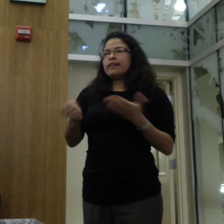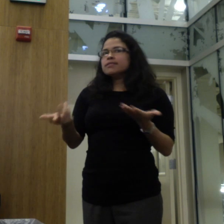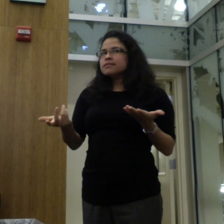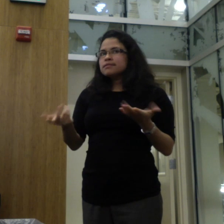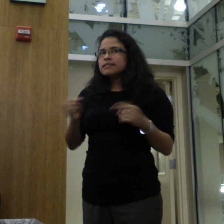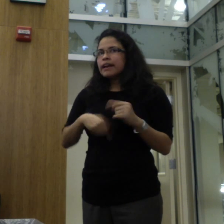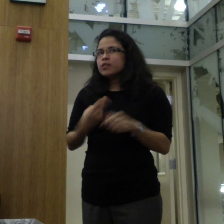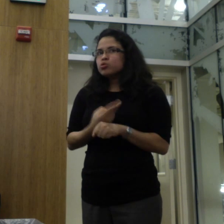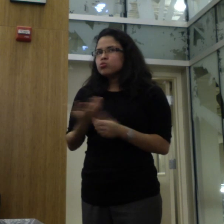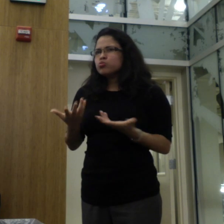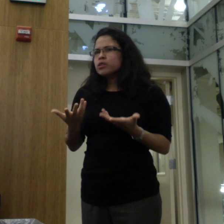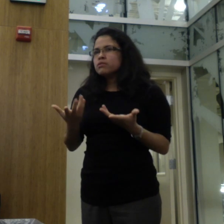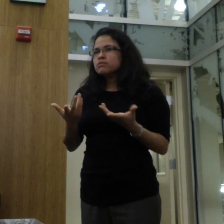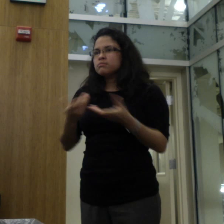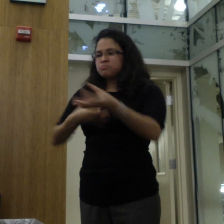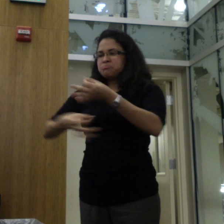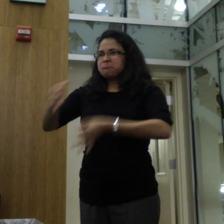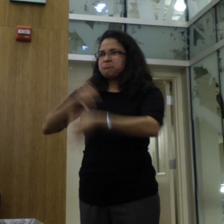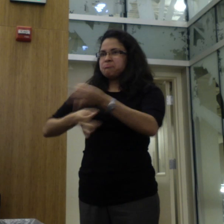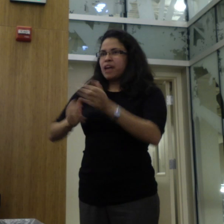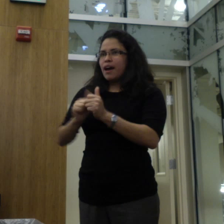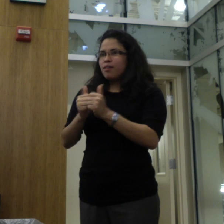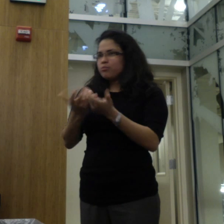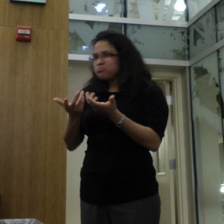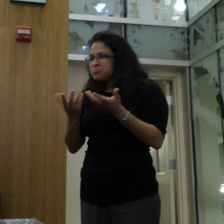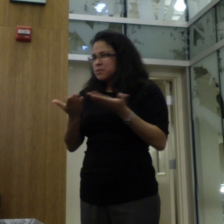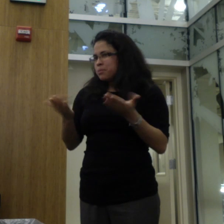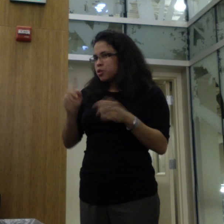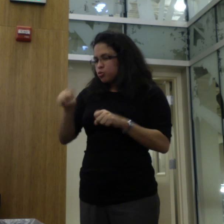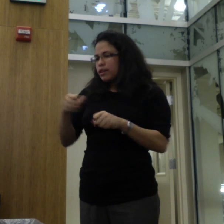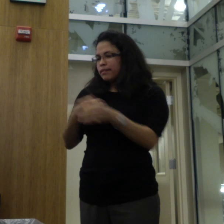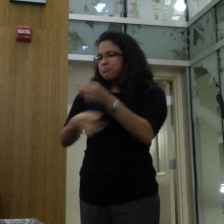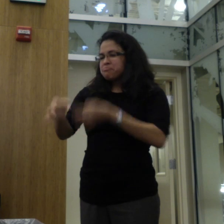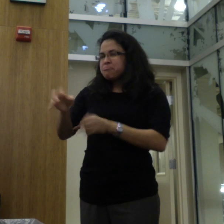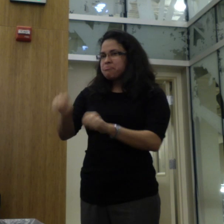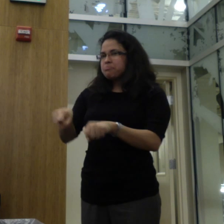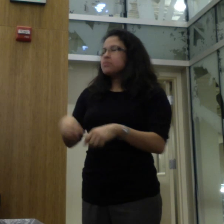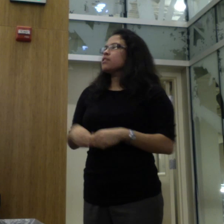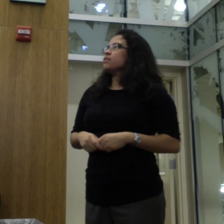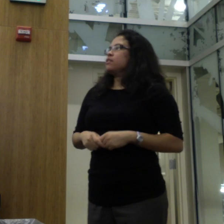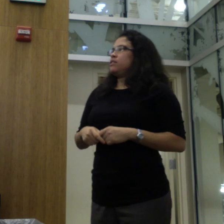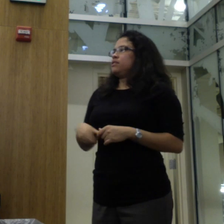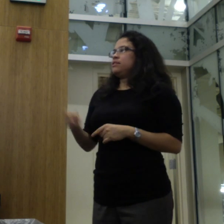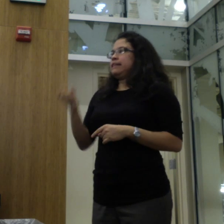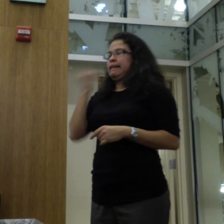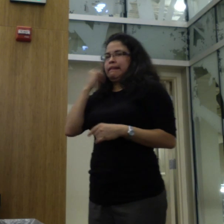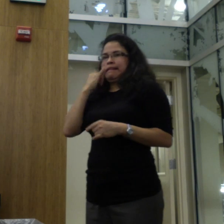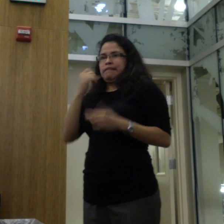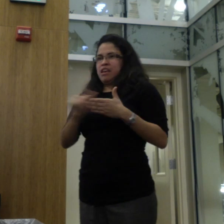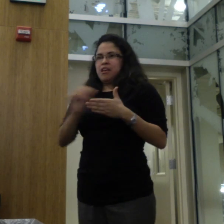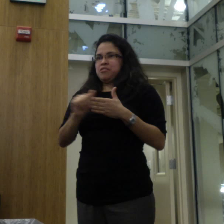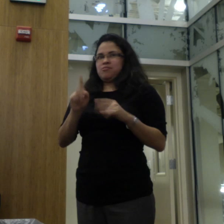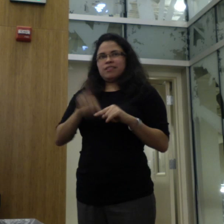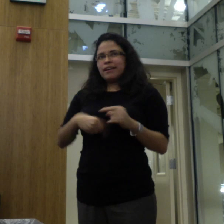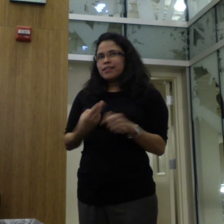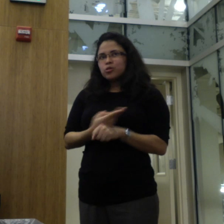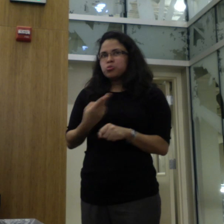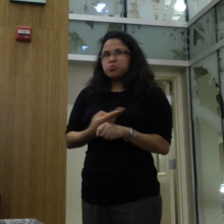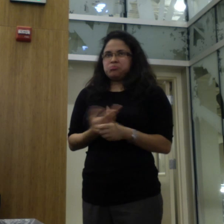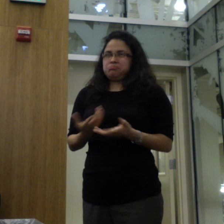Something to barter with. You know, hopefully it won't be a situation where cash isn't rendered null and void, but it's something